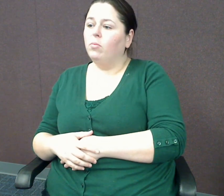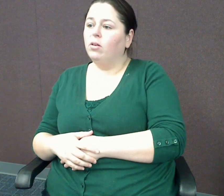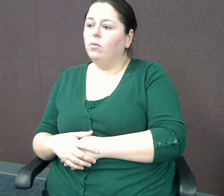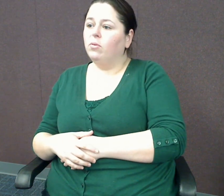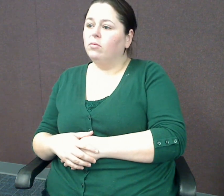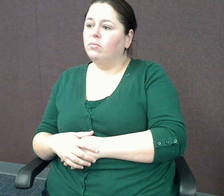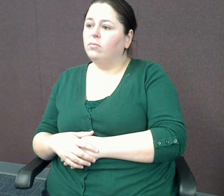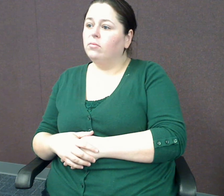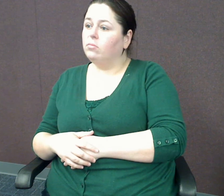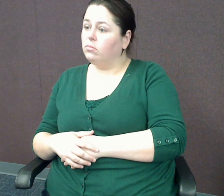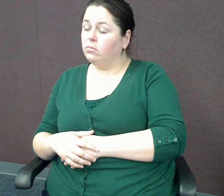You sure?